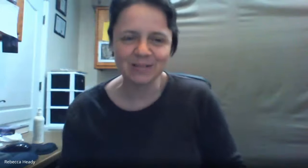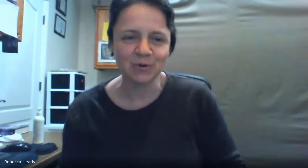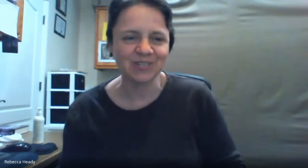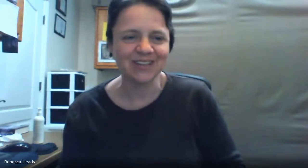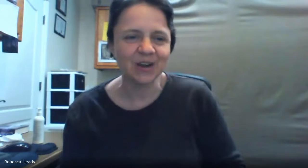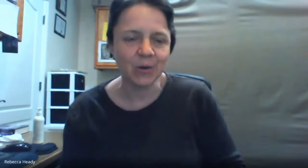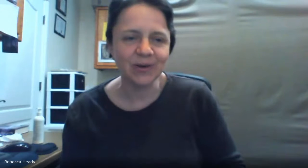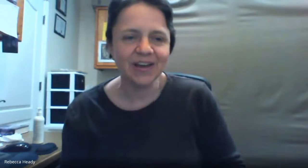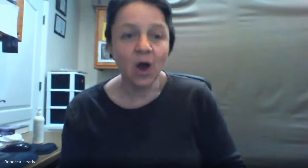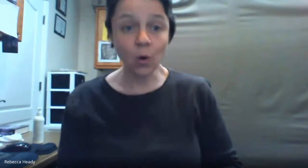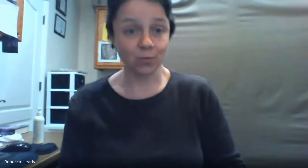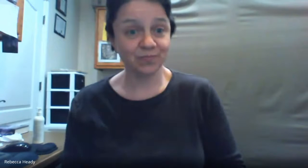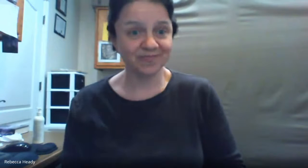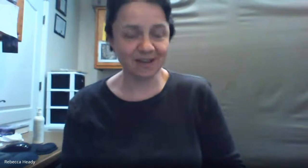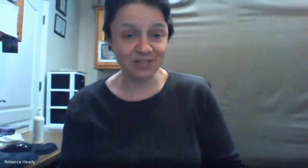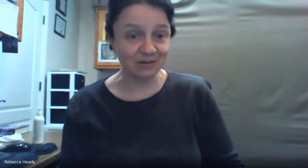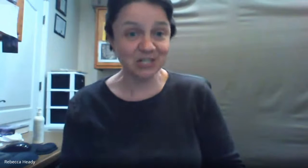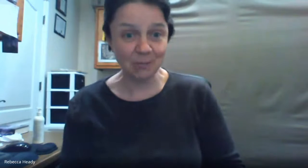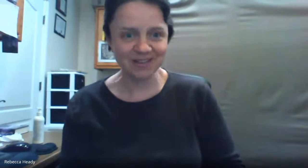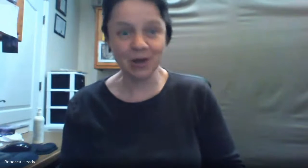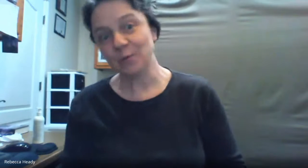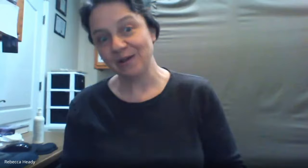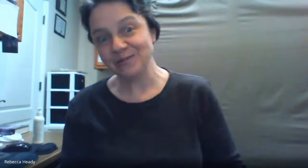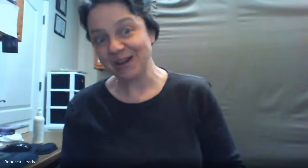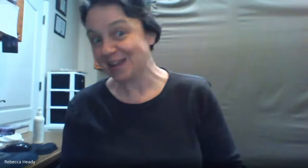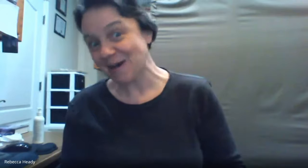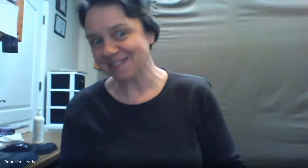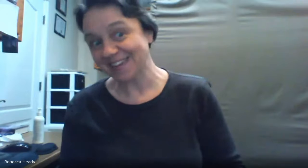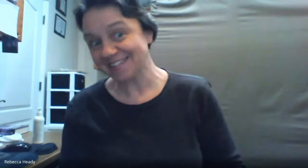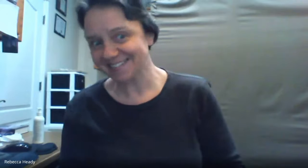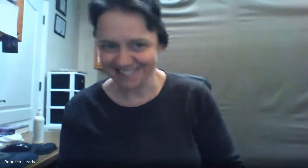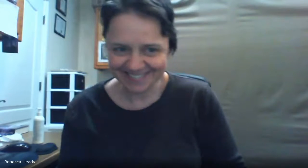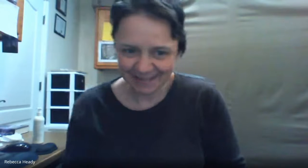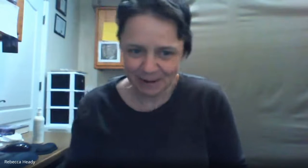is the person going to know, oh, they've changed topics. Oh, now they're talking about this, right?